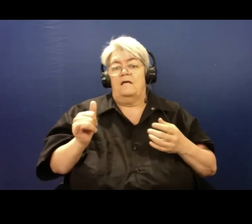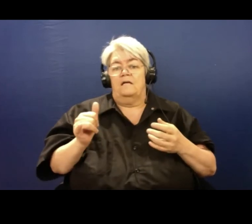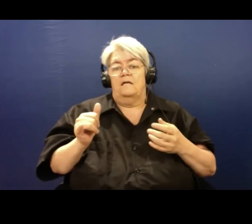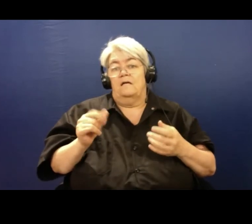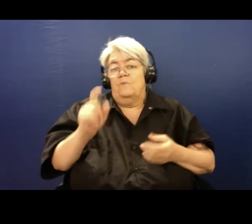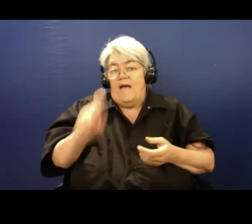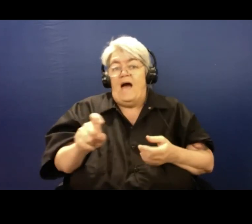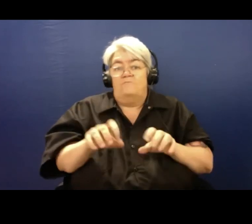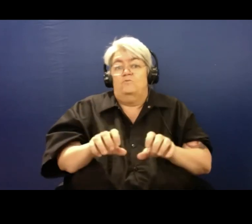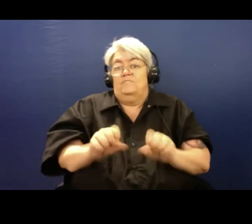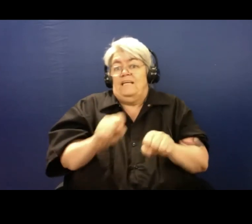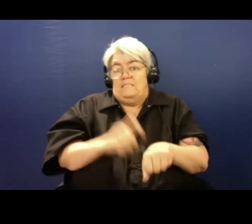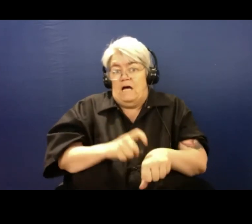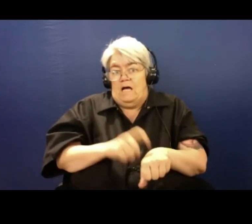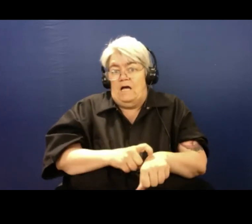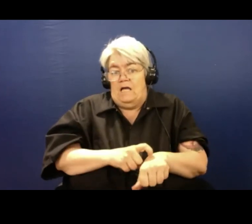take a moment and say,